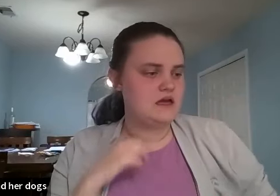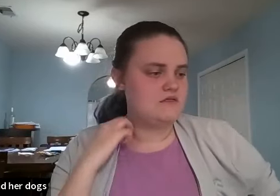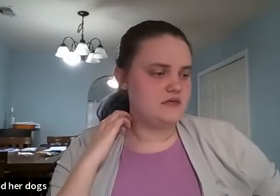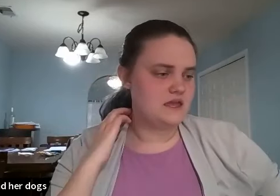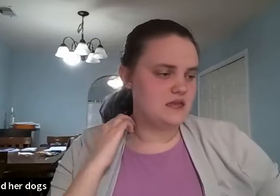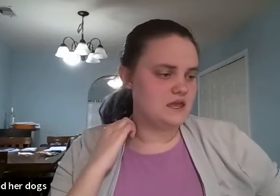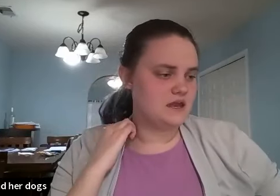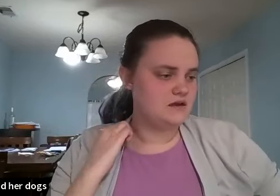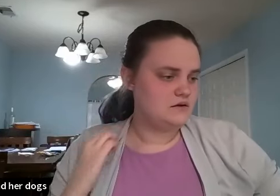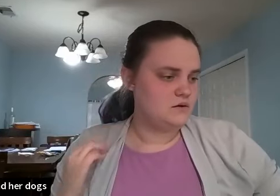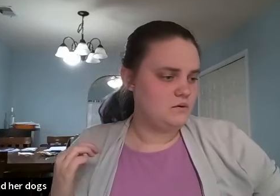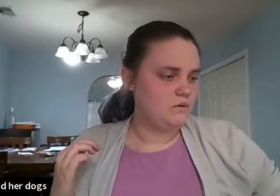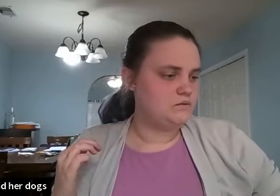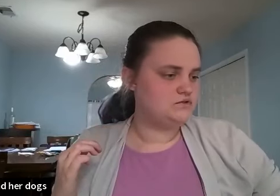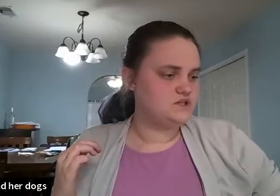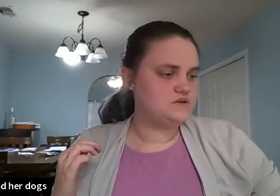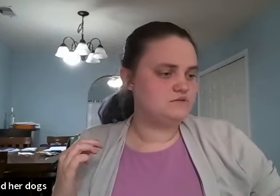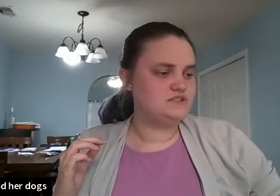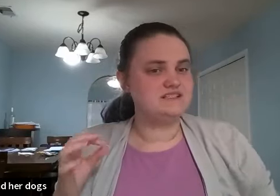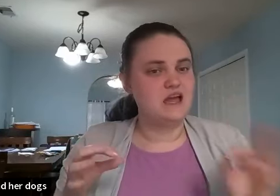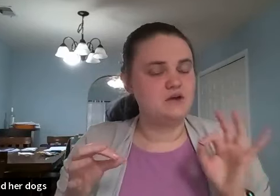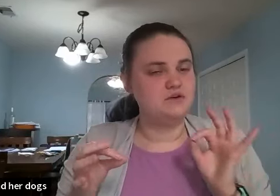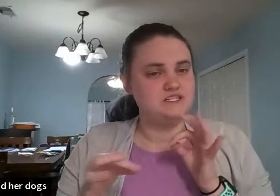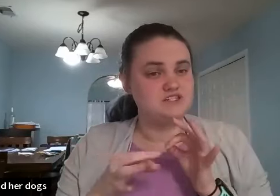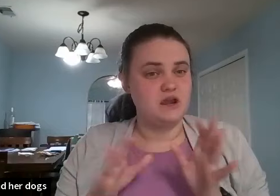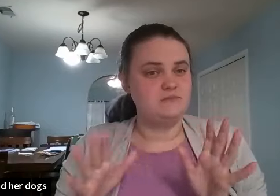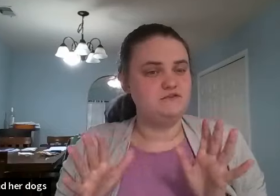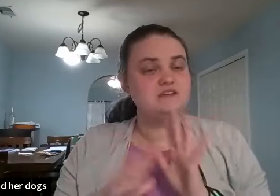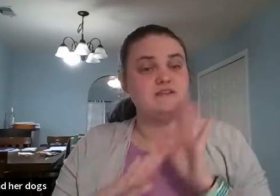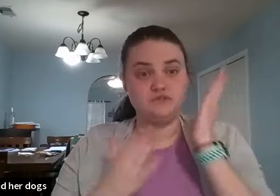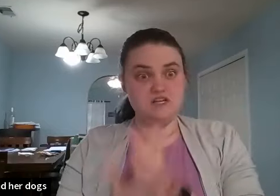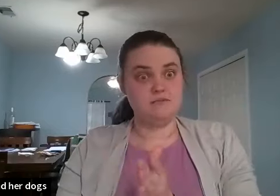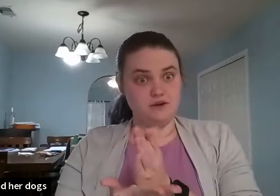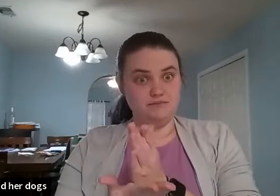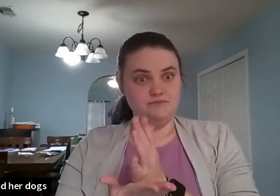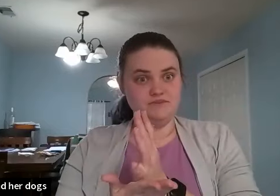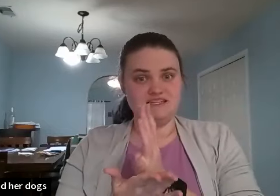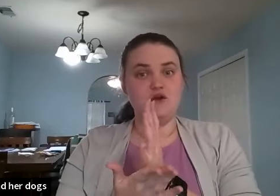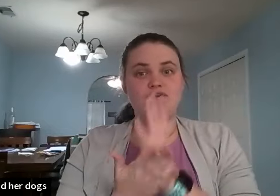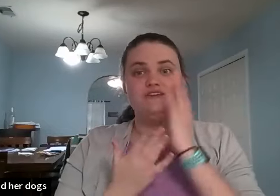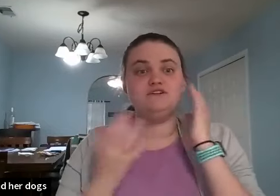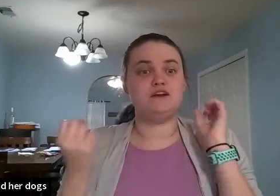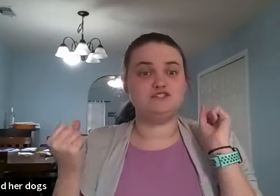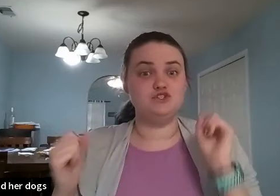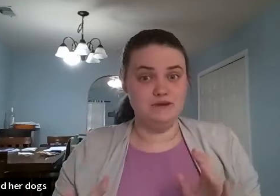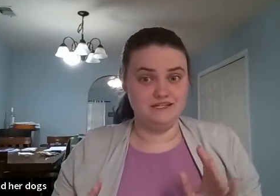And then what we'll do is we'll just how you would describe foods, and then we'll stop there. Because I know I've given you guys so many